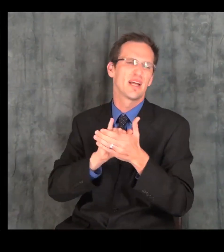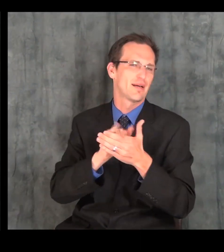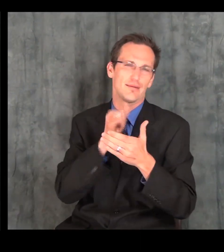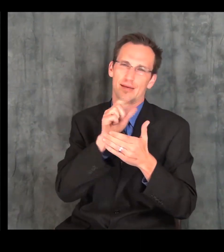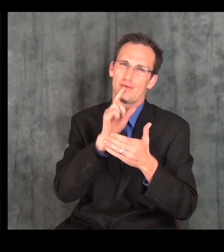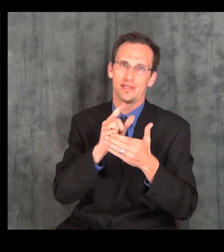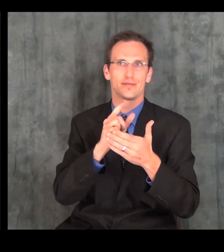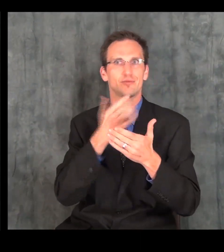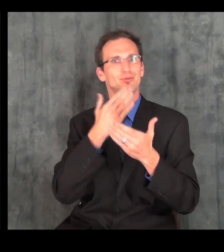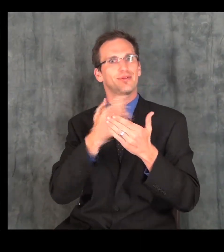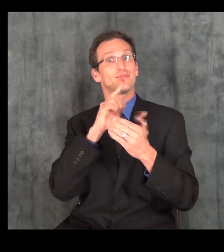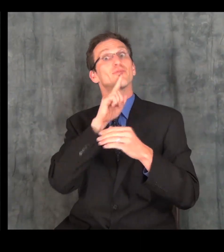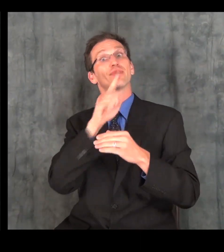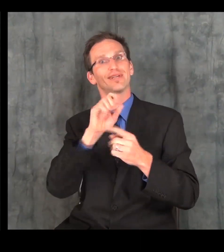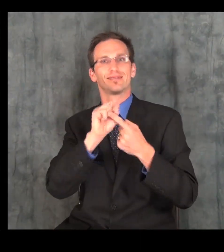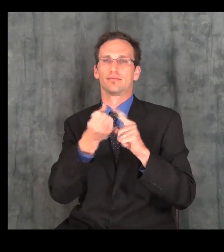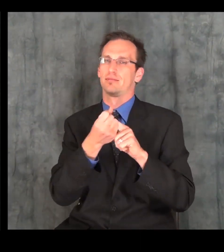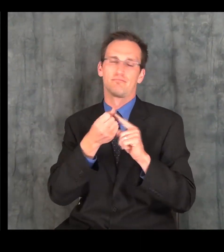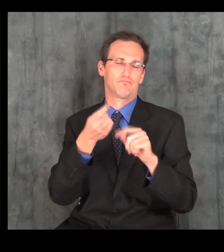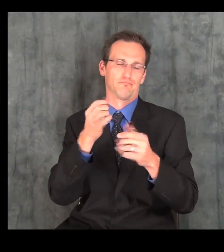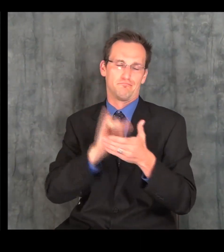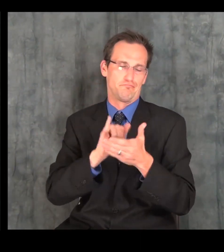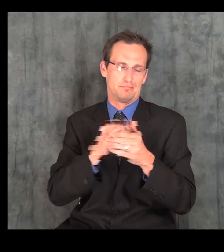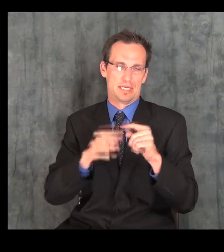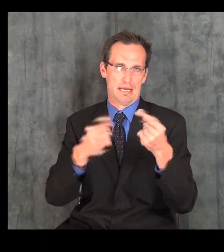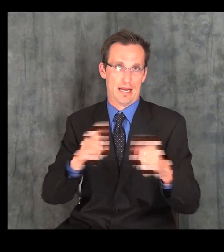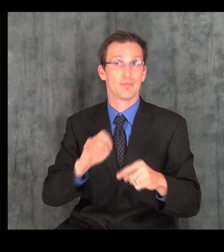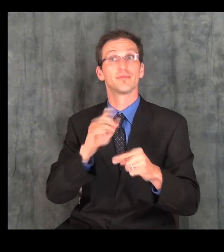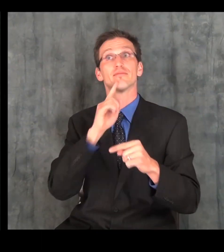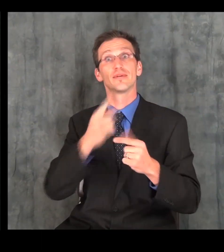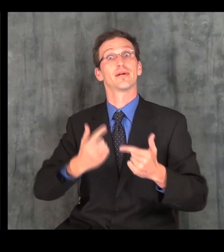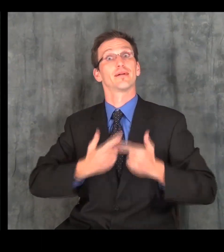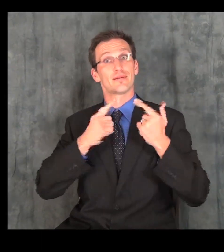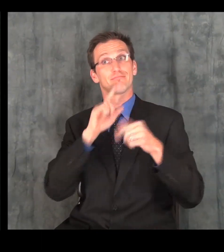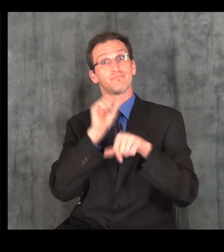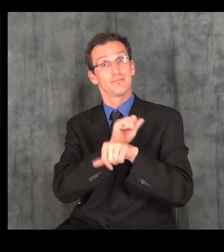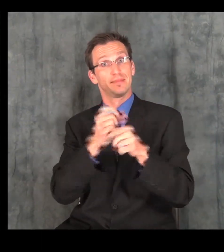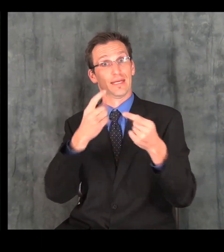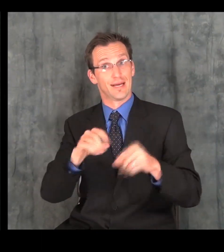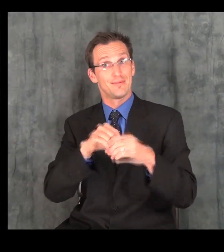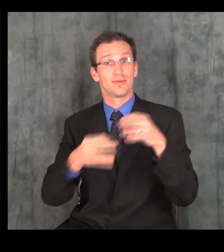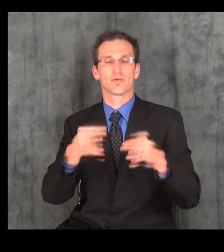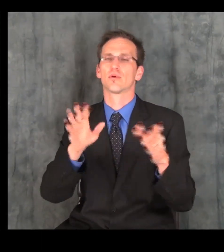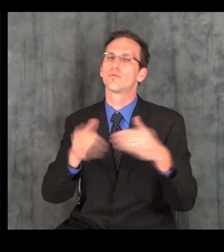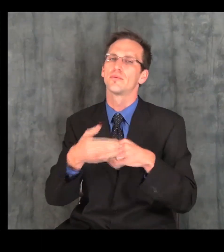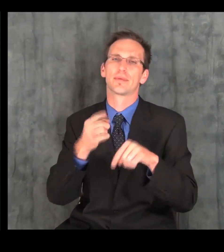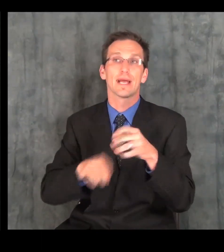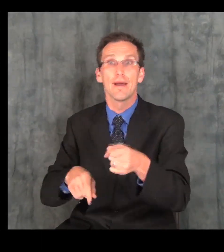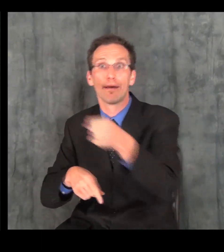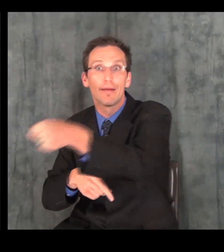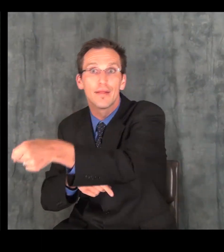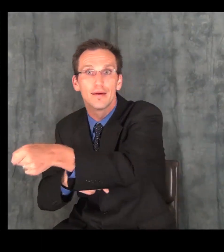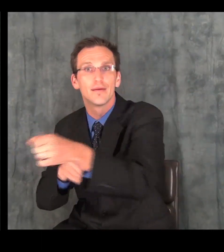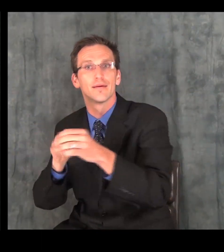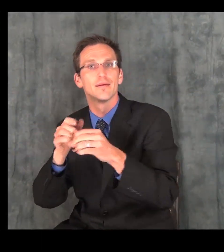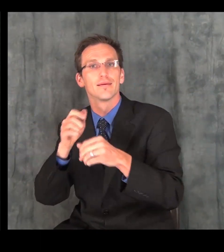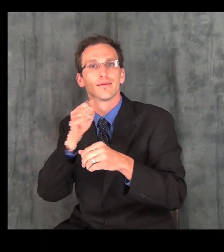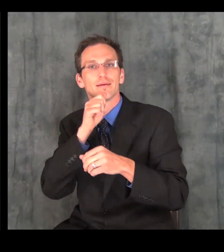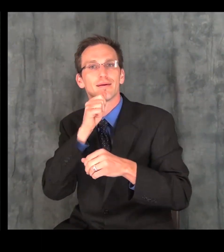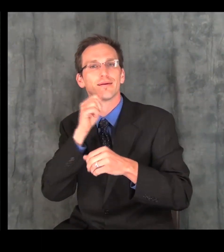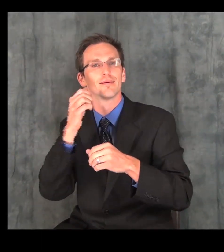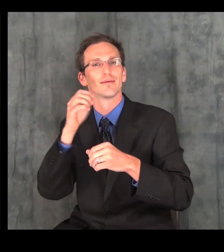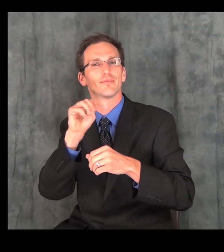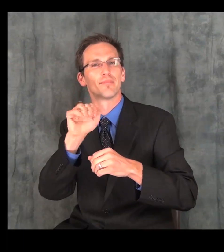realistic in the situation if it was real life. And when we shared these findings